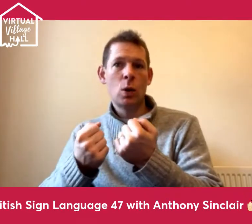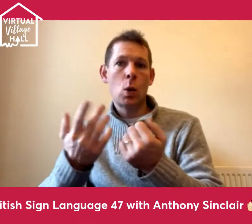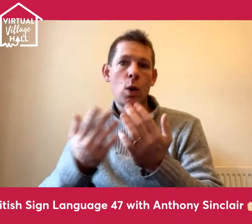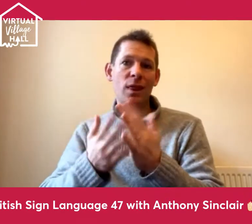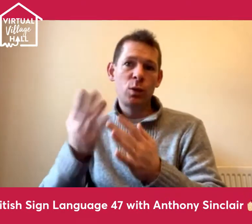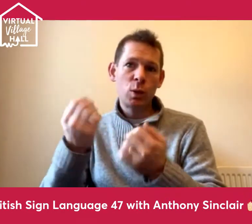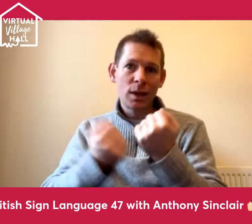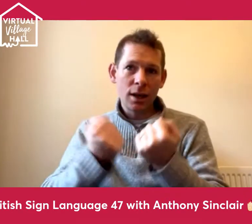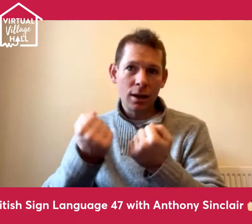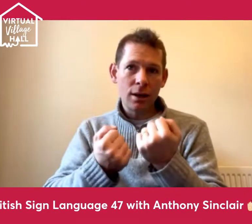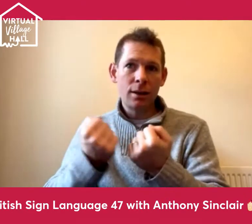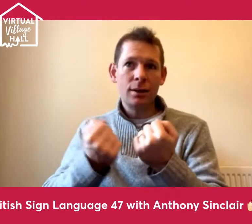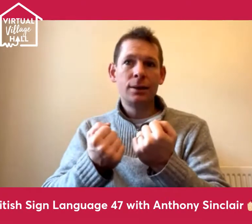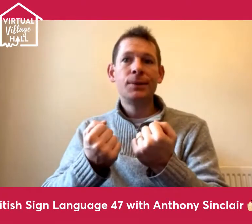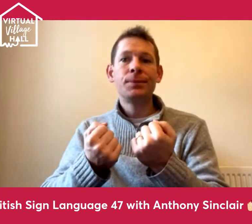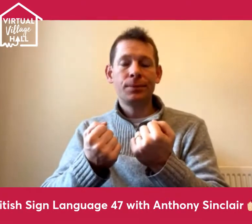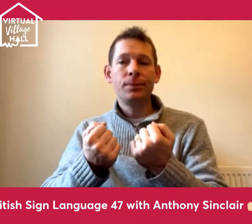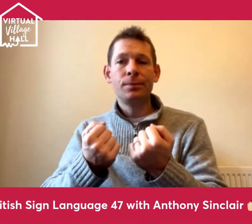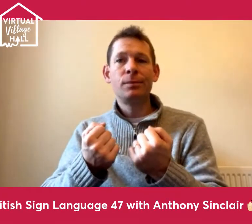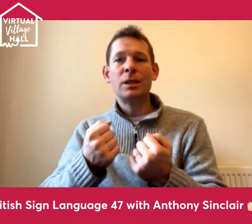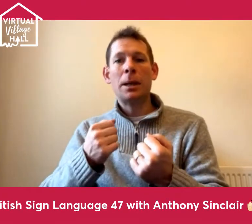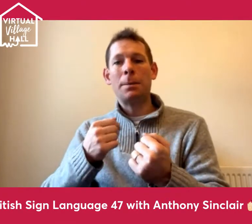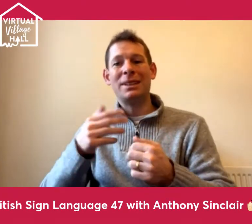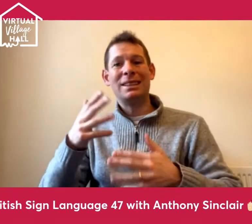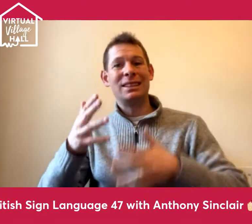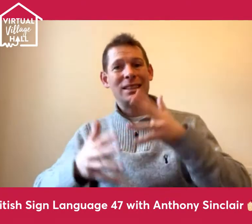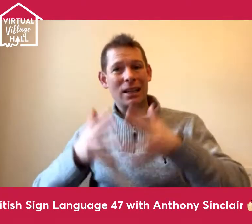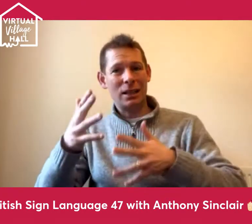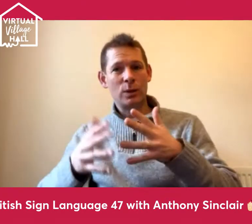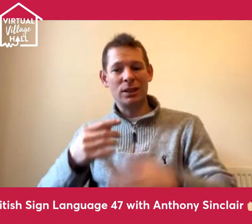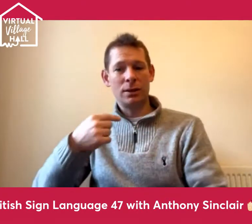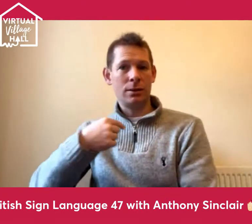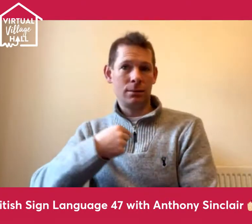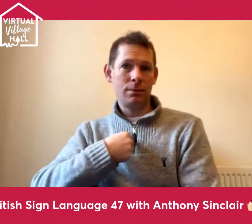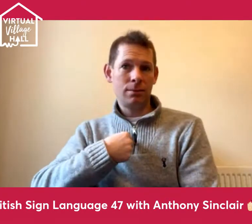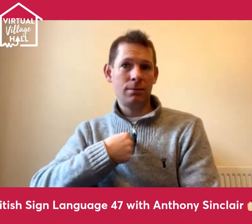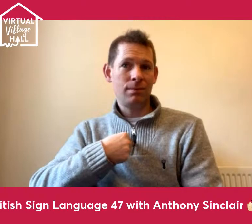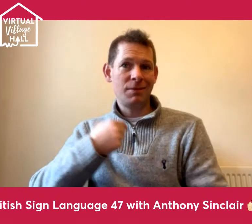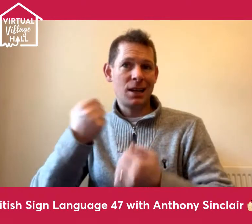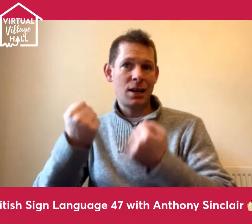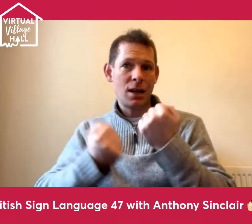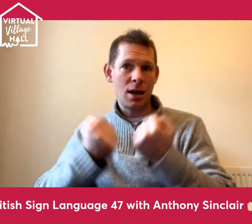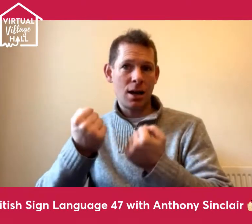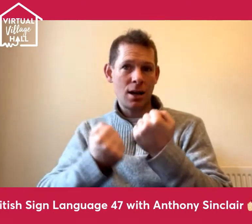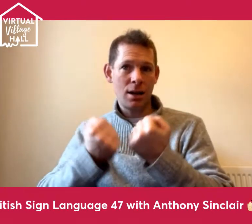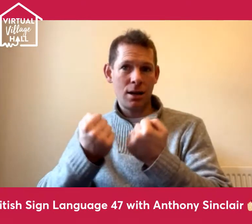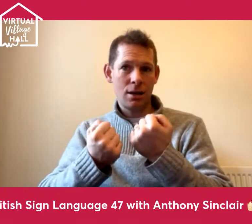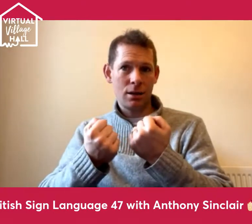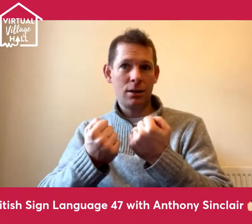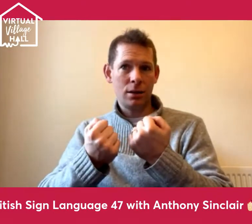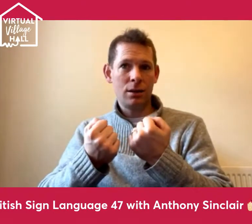car. So in English, you would say, I go by car. In sign language, you just point to yourself if it's